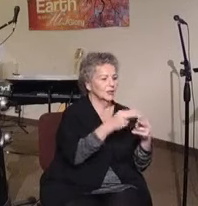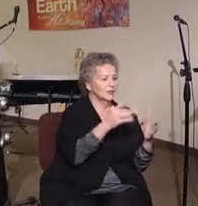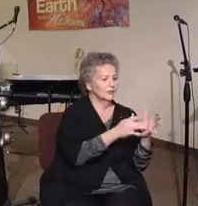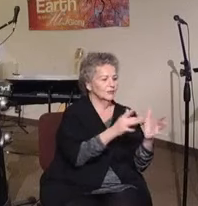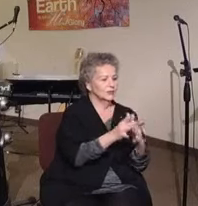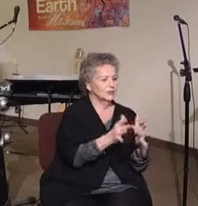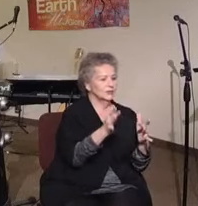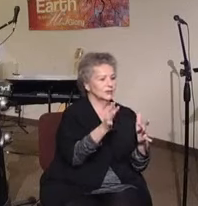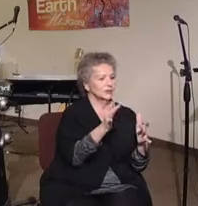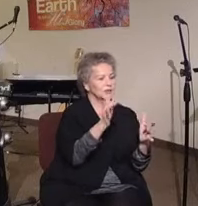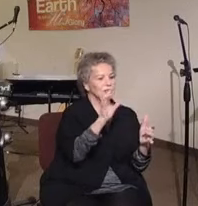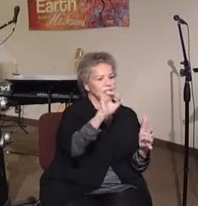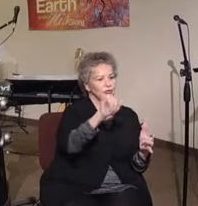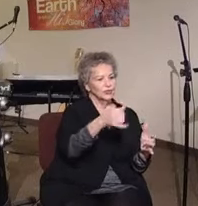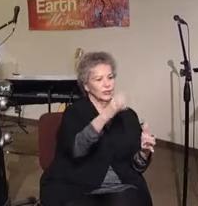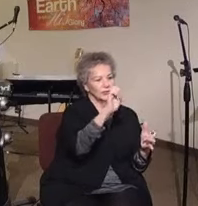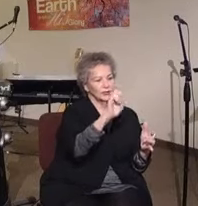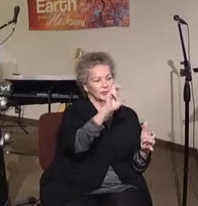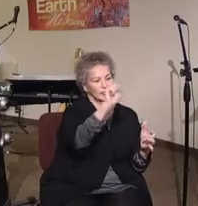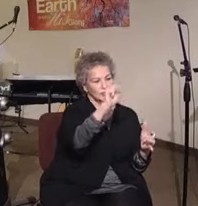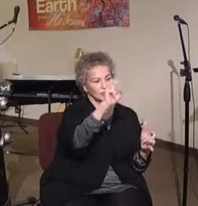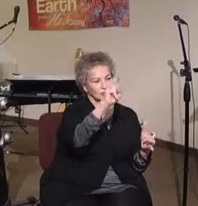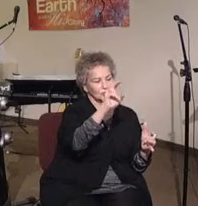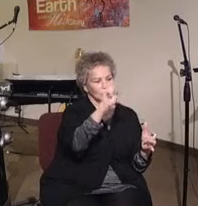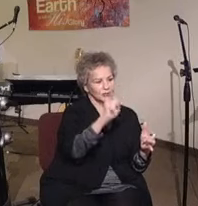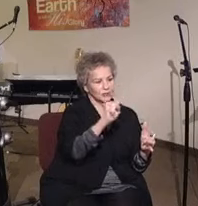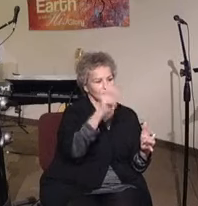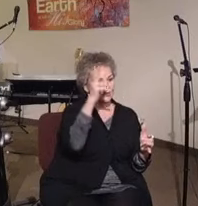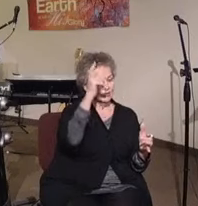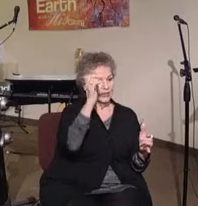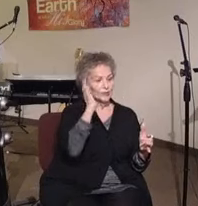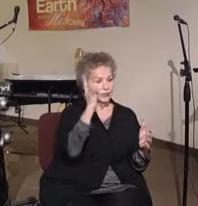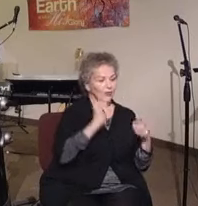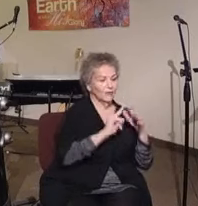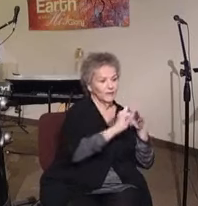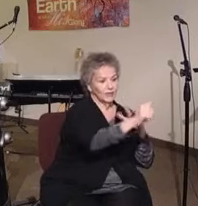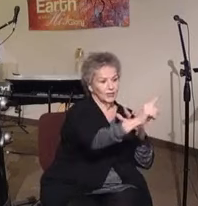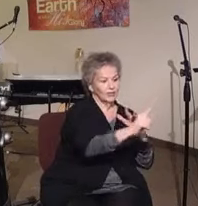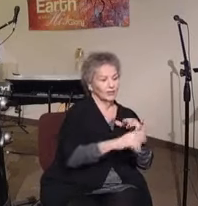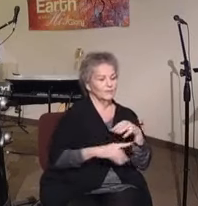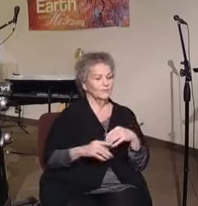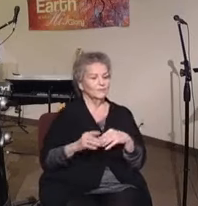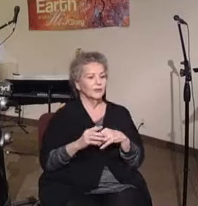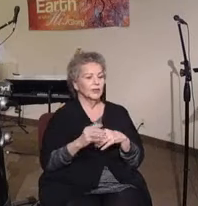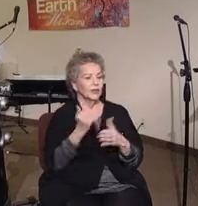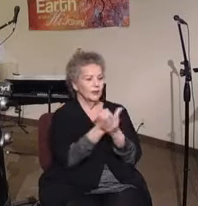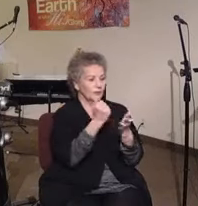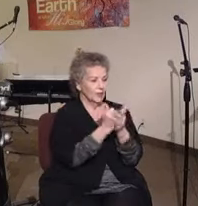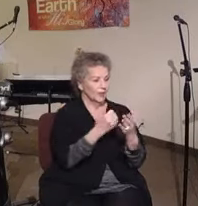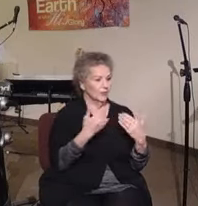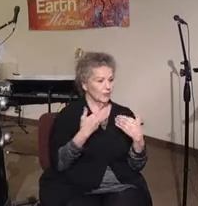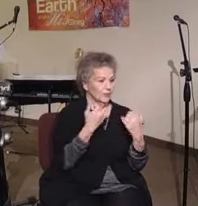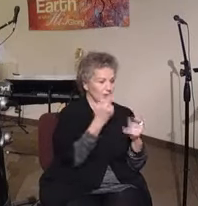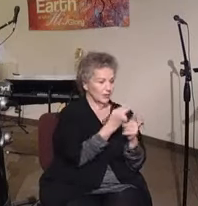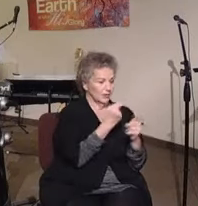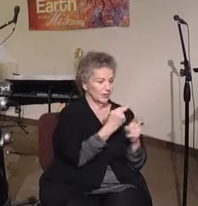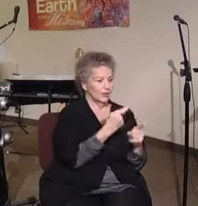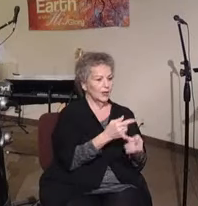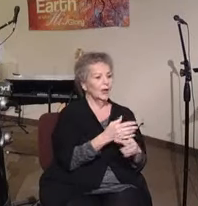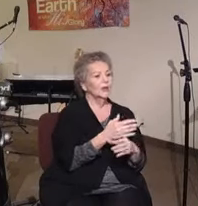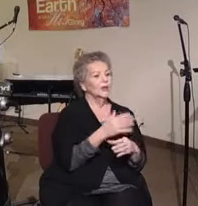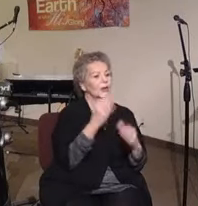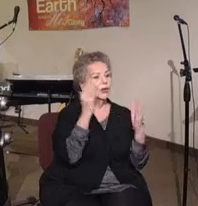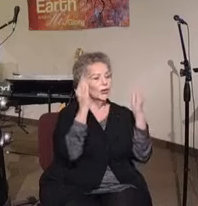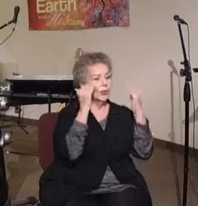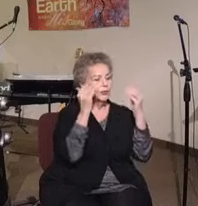J-E-S-U-S. And Satan must flee from you. Can I have an amen? Amen. So I hope you get that visual next time.